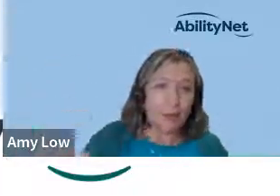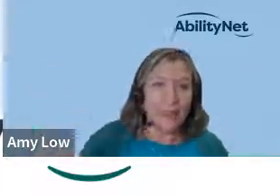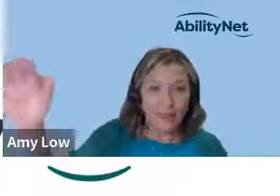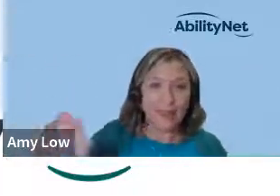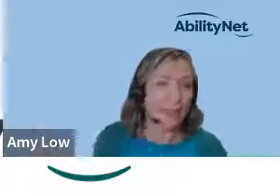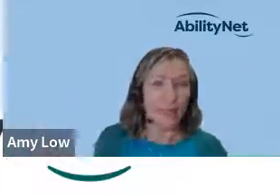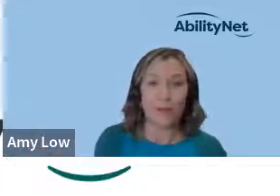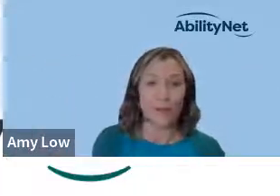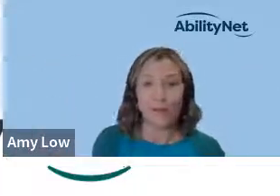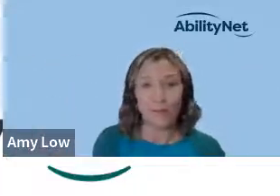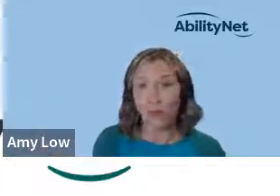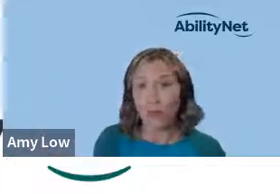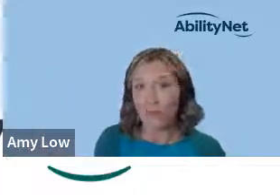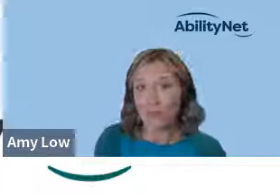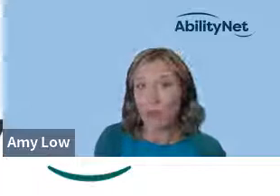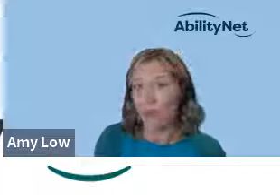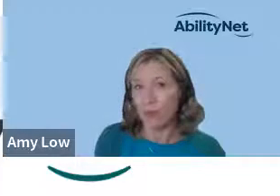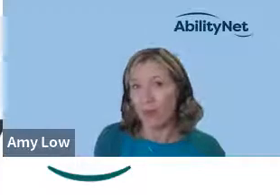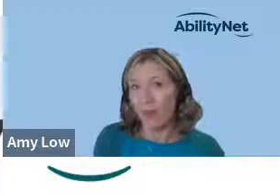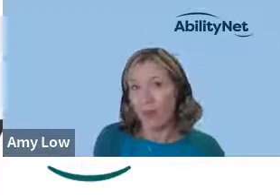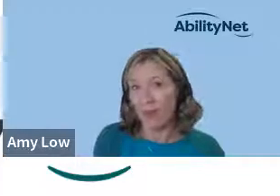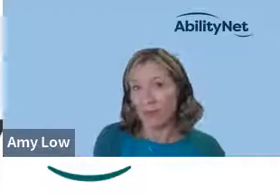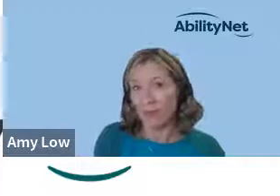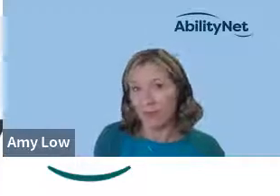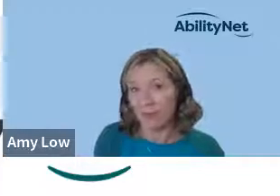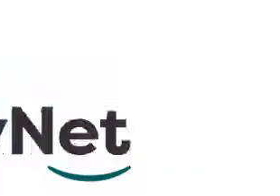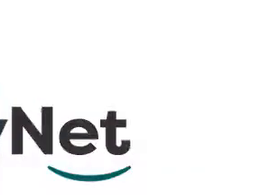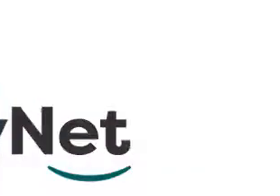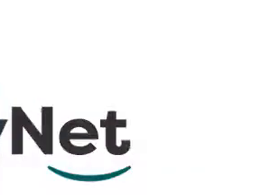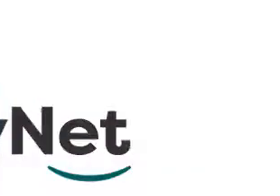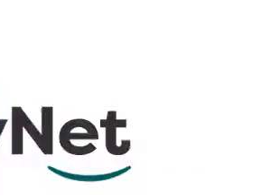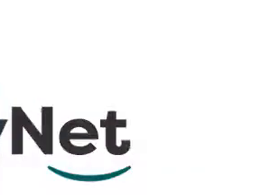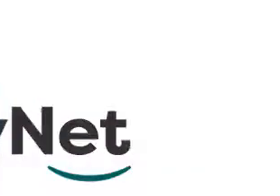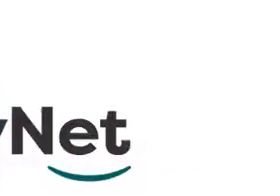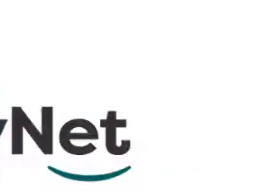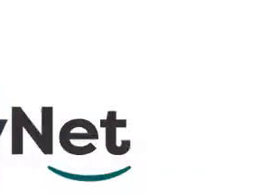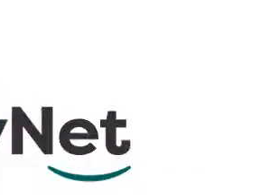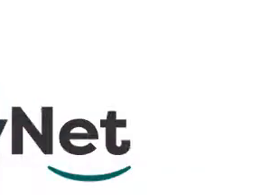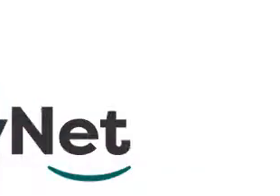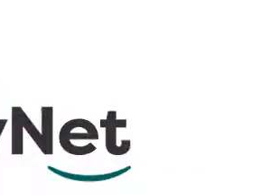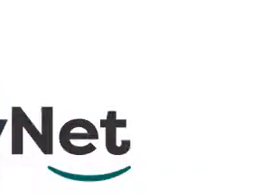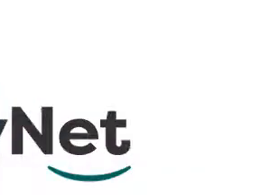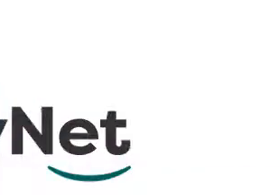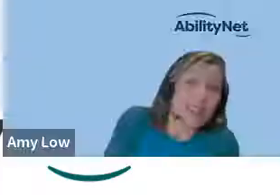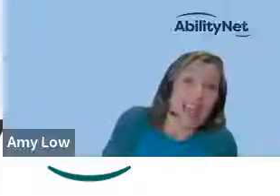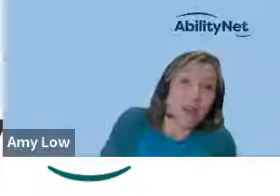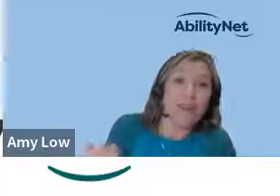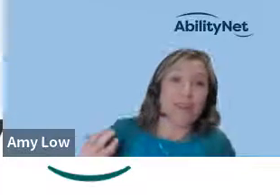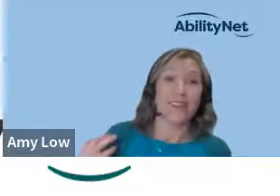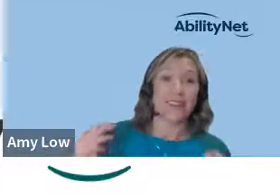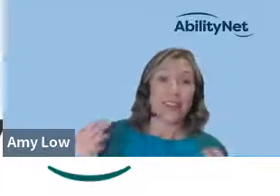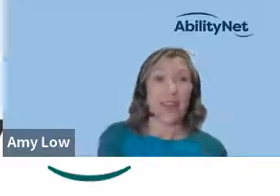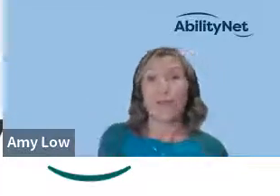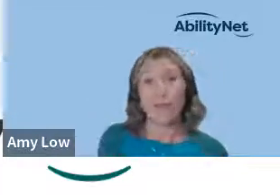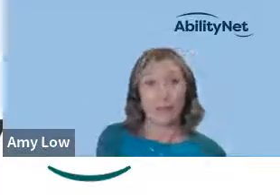you give me the detail of those instructions? It's gone beyond that, hasn't it? It's a bit late at that point. Yeah. And actually